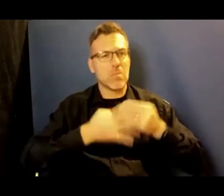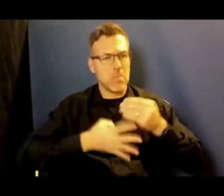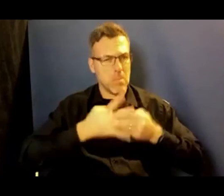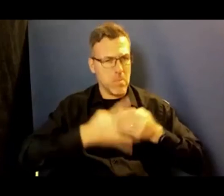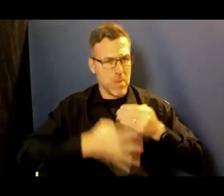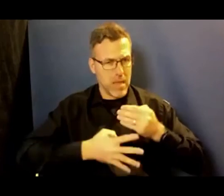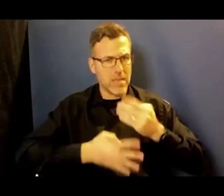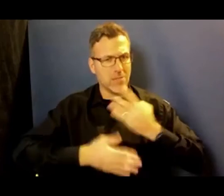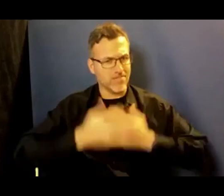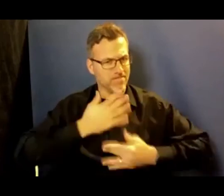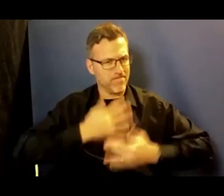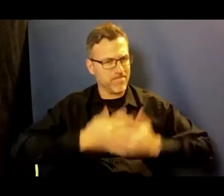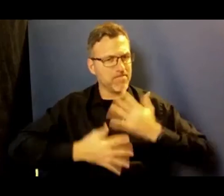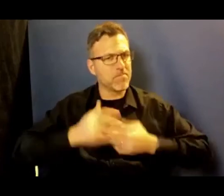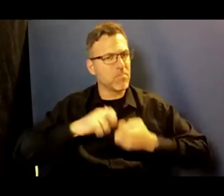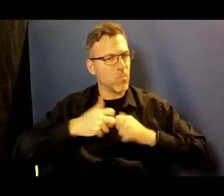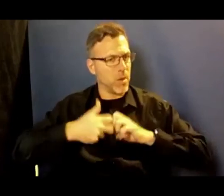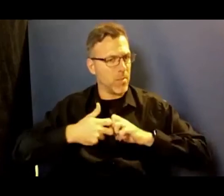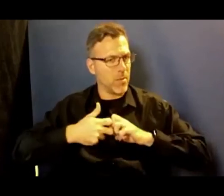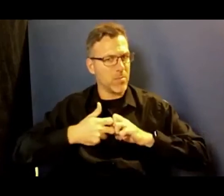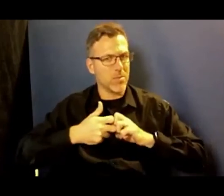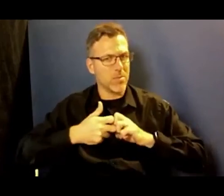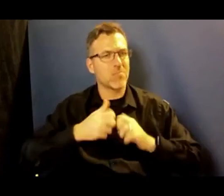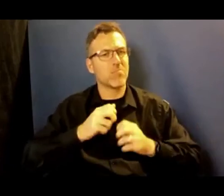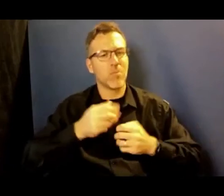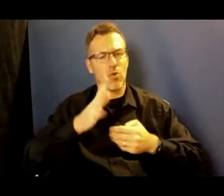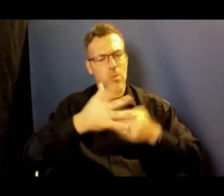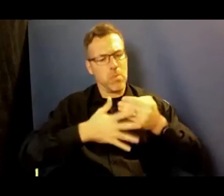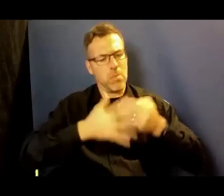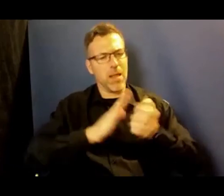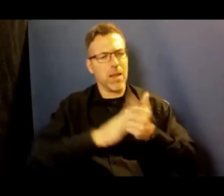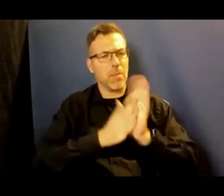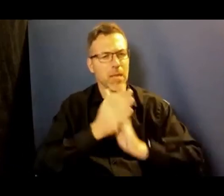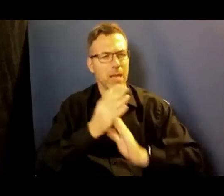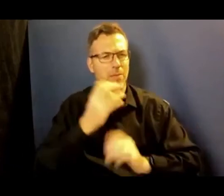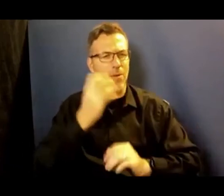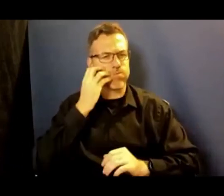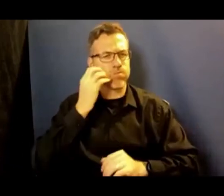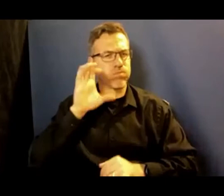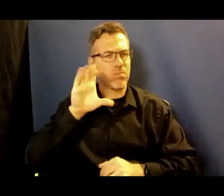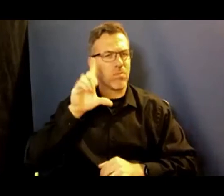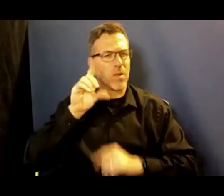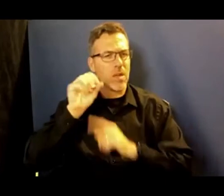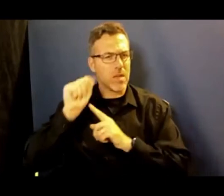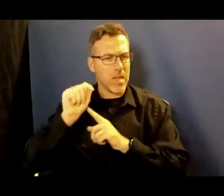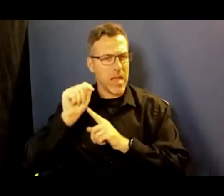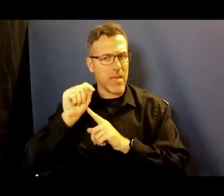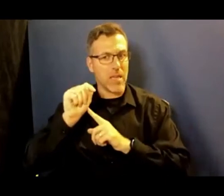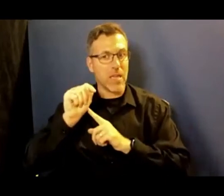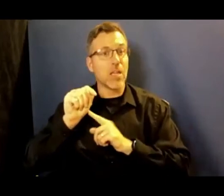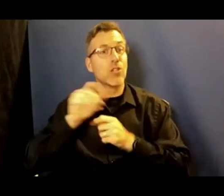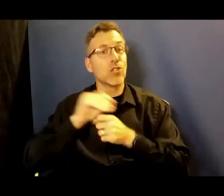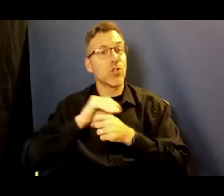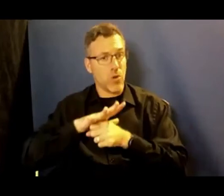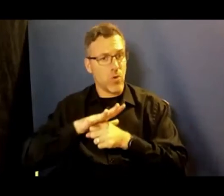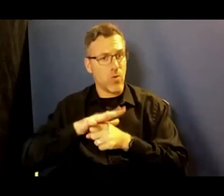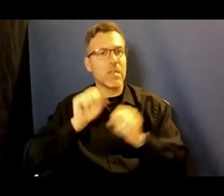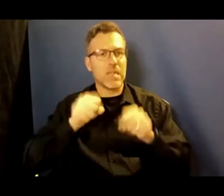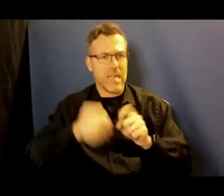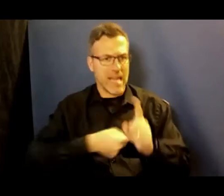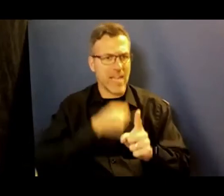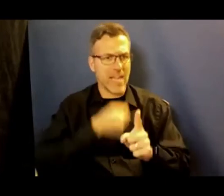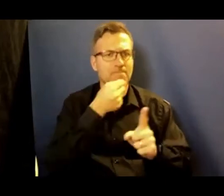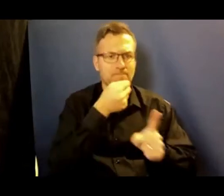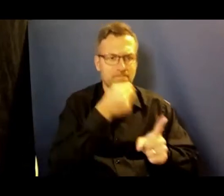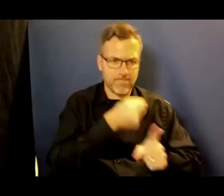clotting. So actually, COVID infection can cause impotence and sterility in men. We